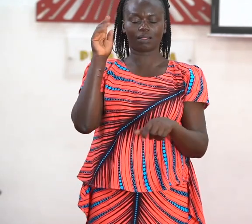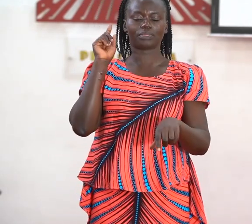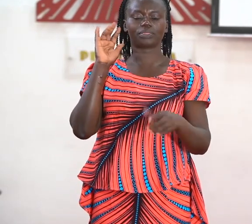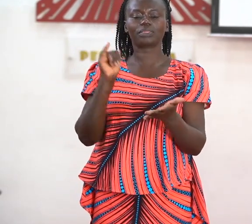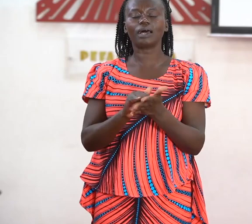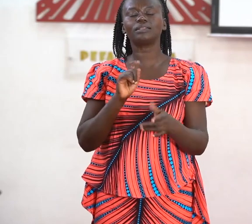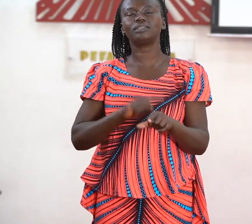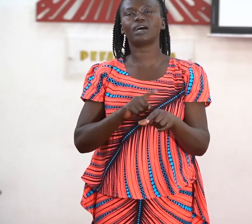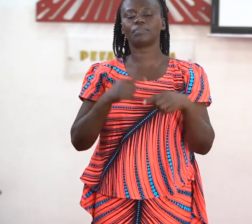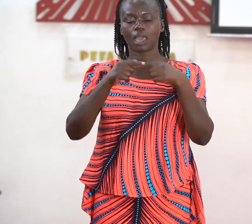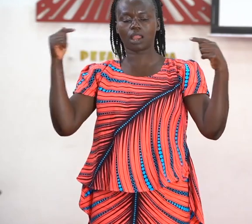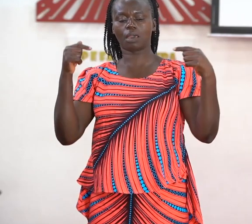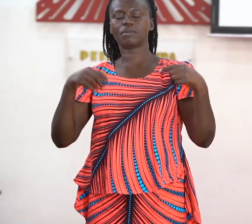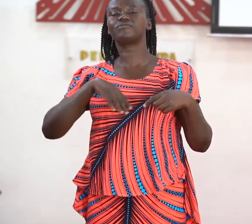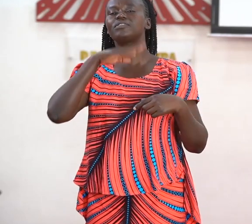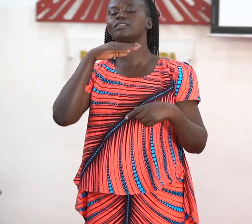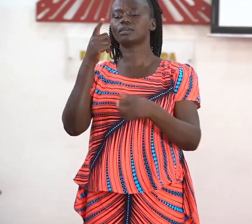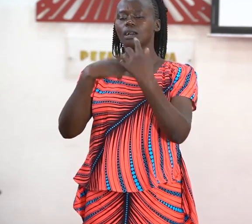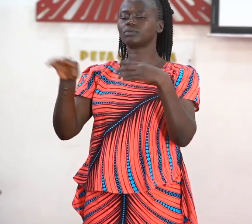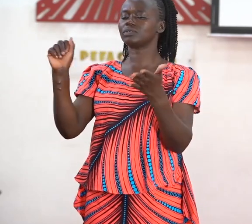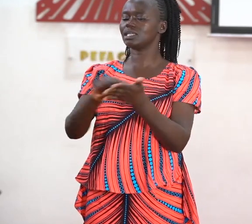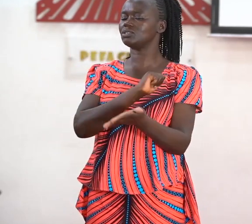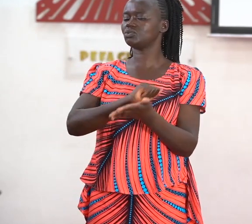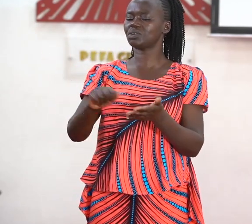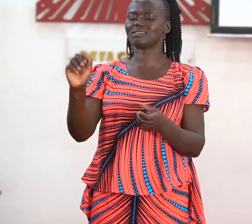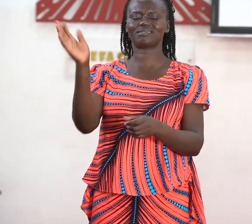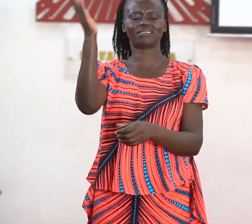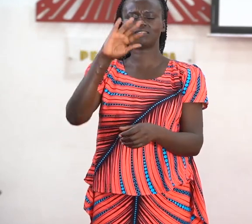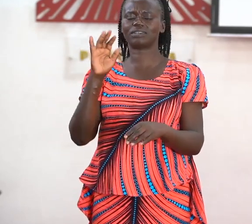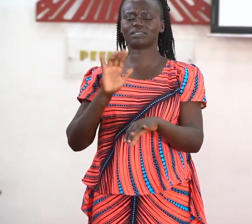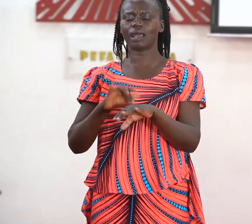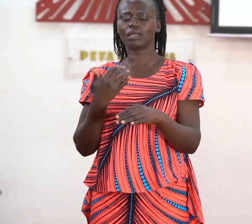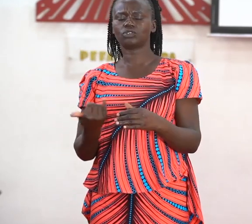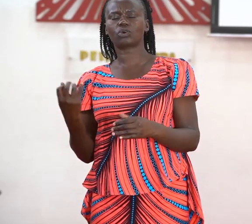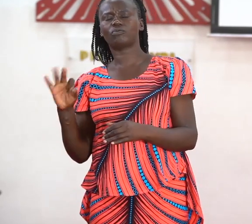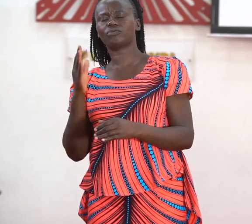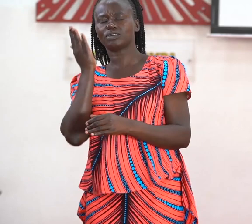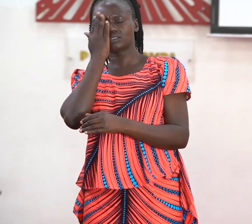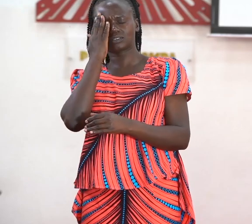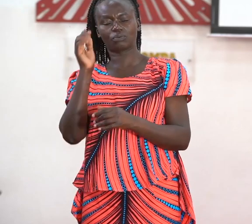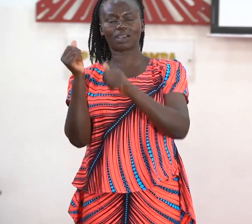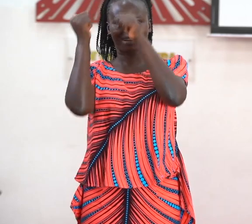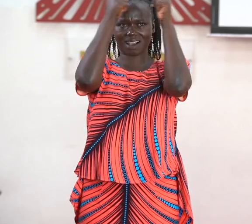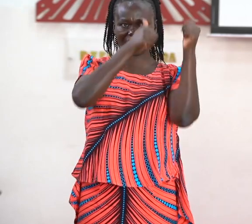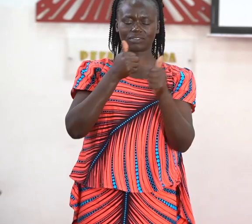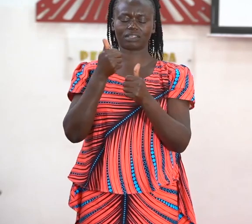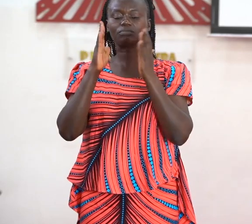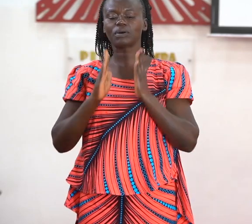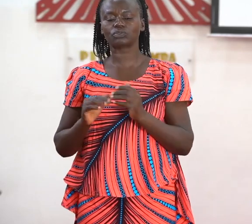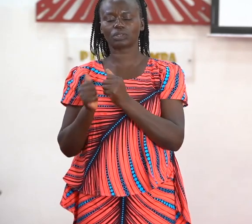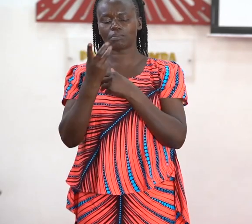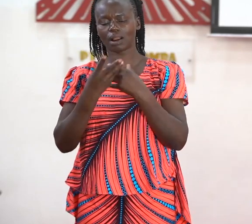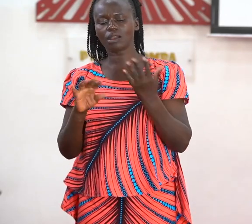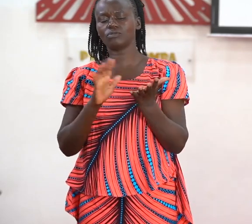of death was coming to destroy, it never touched the children of Israel. We are covering this person with the blood of Jesus,